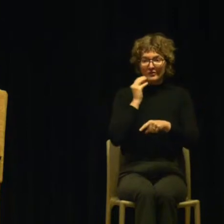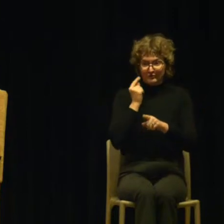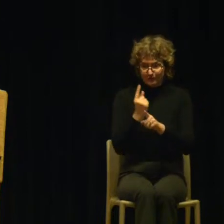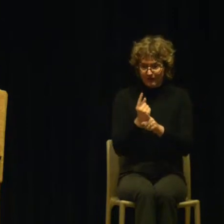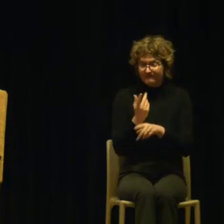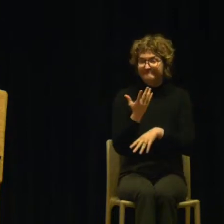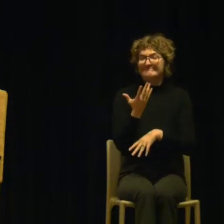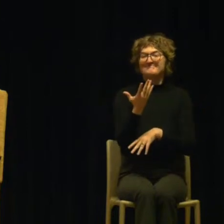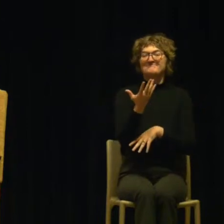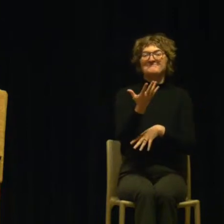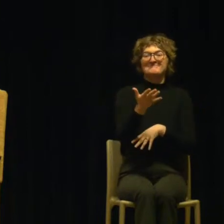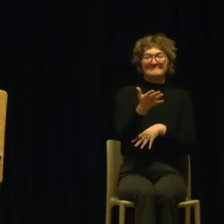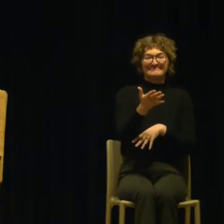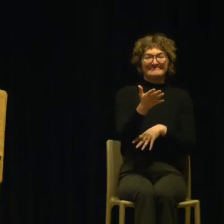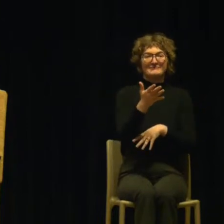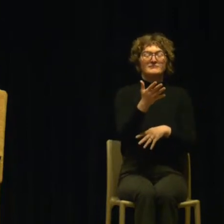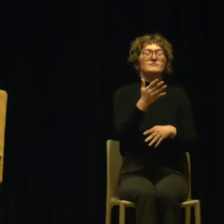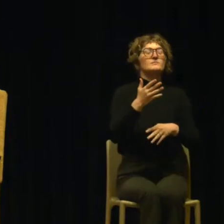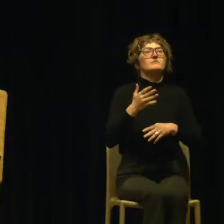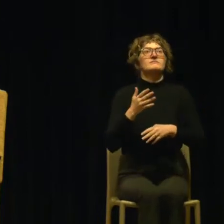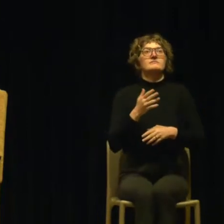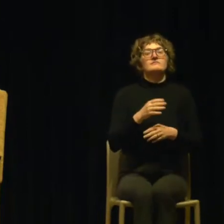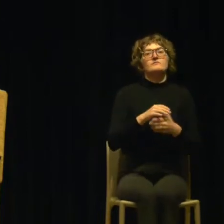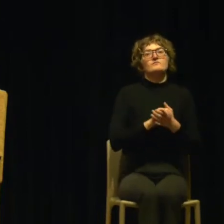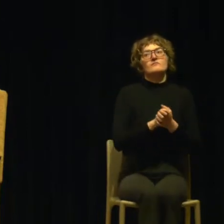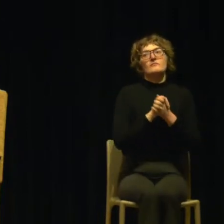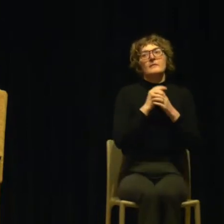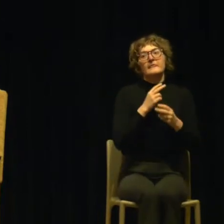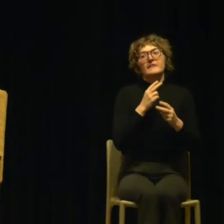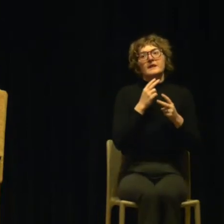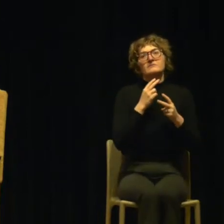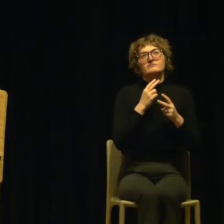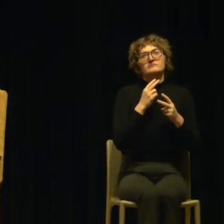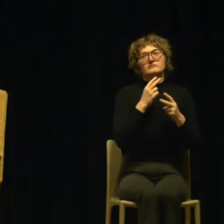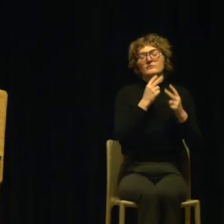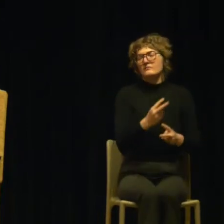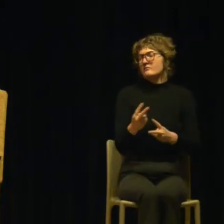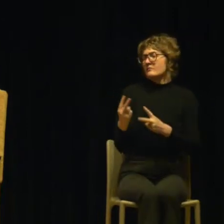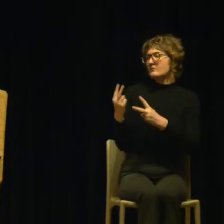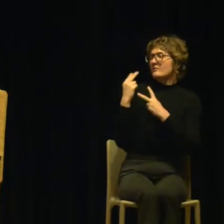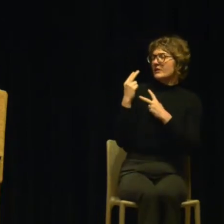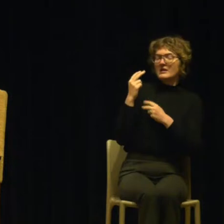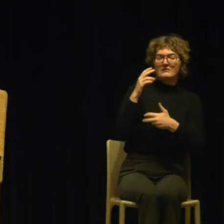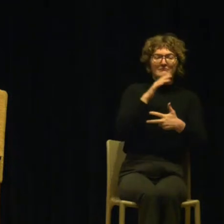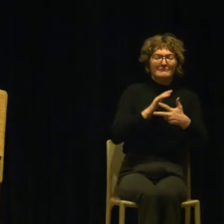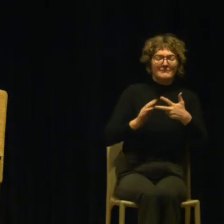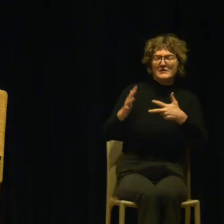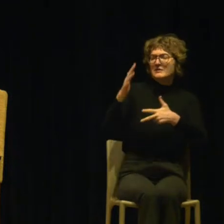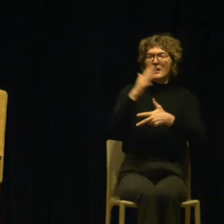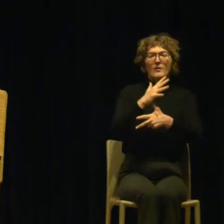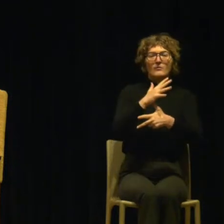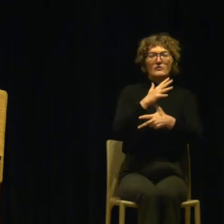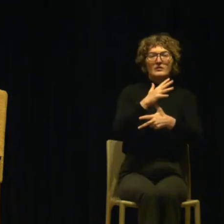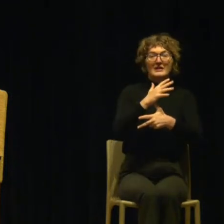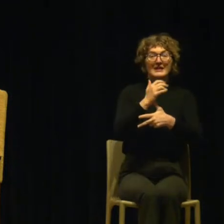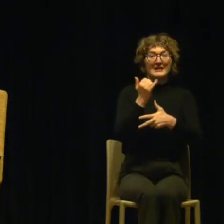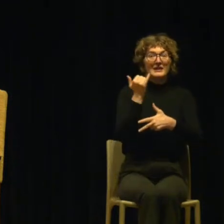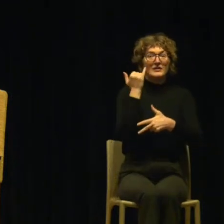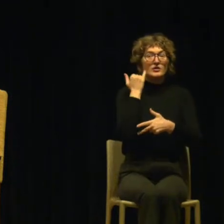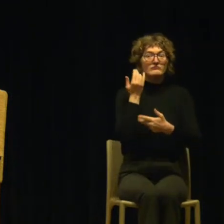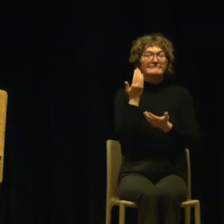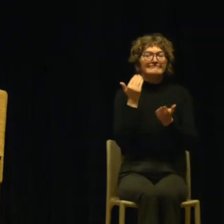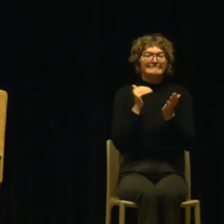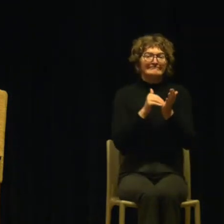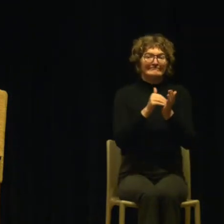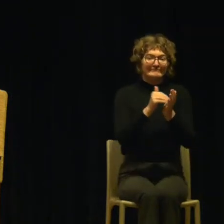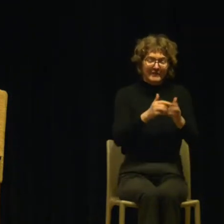would really love for you to go through like the top three things if you are 30, the habits that you